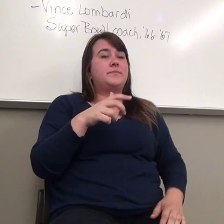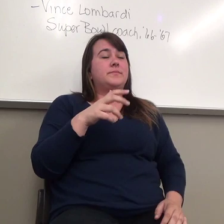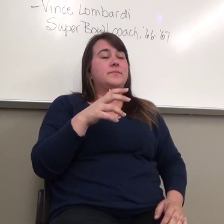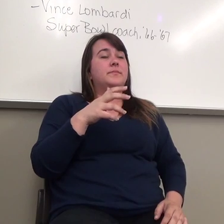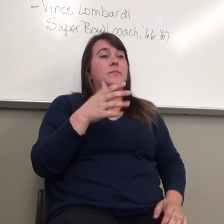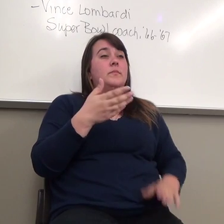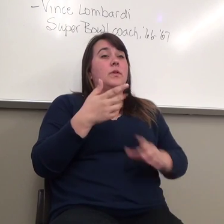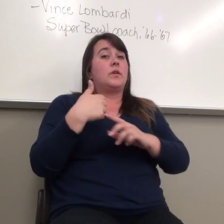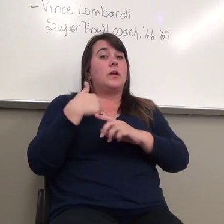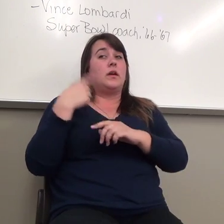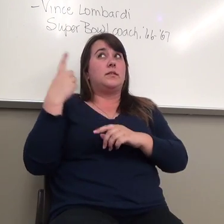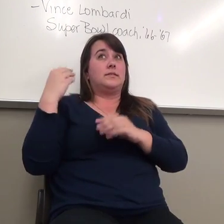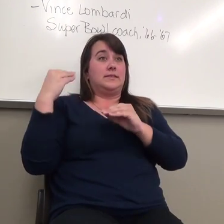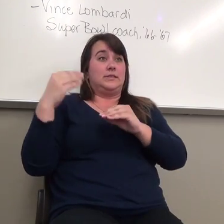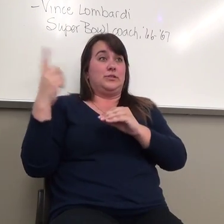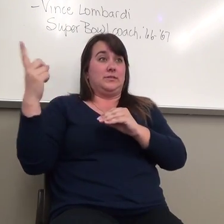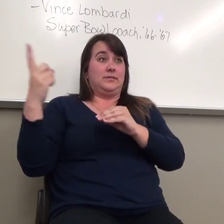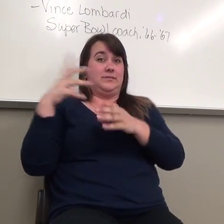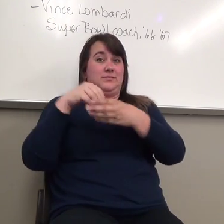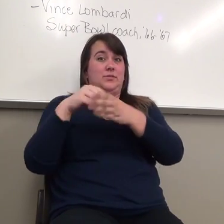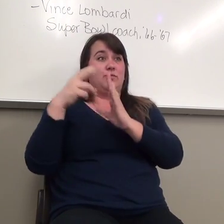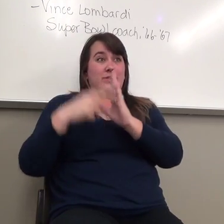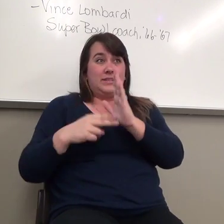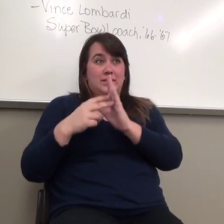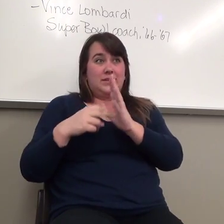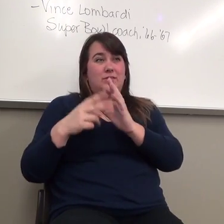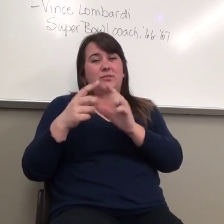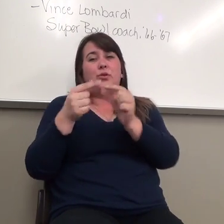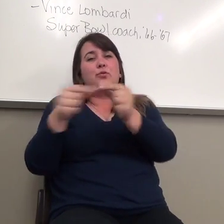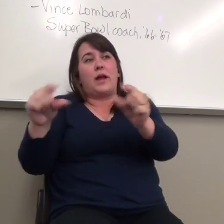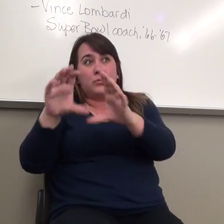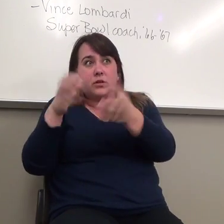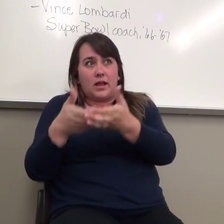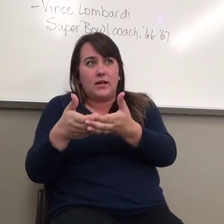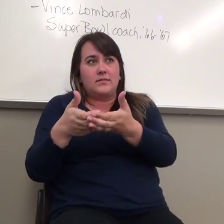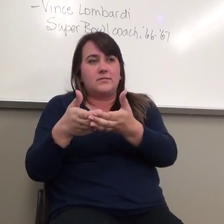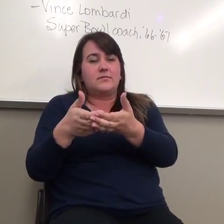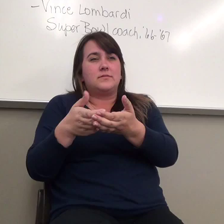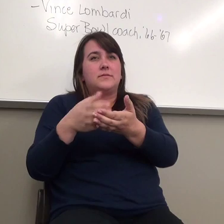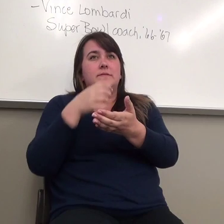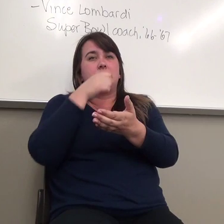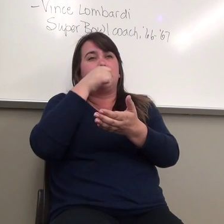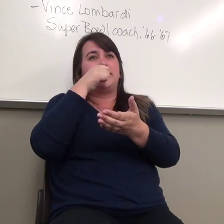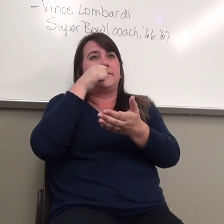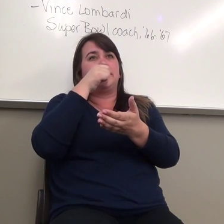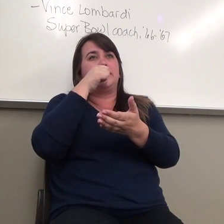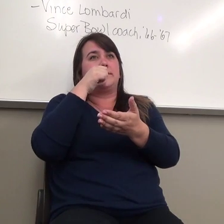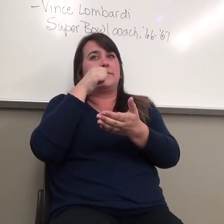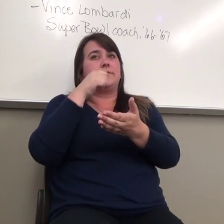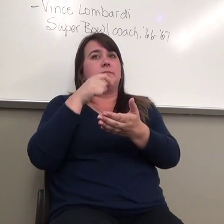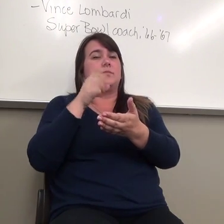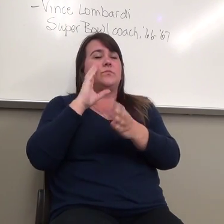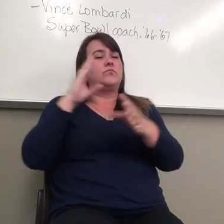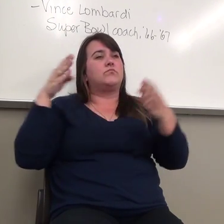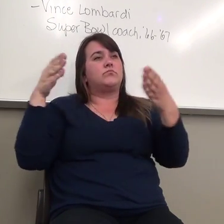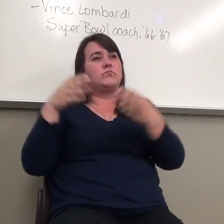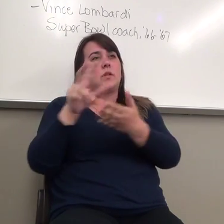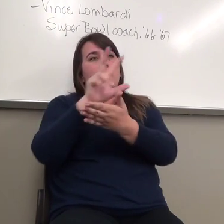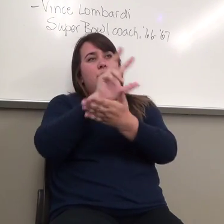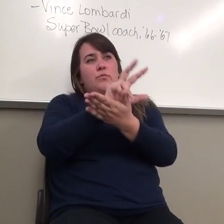teach this exercise in my grammar class, we actually spend 3 weeks on it,